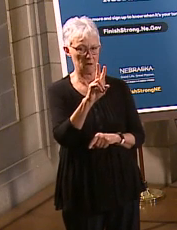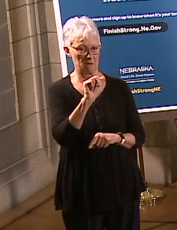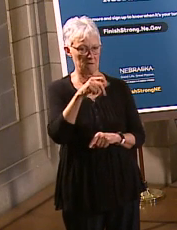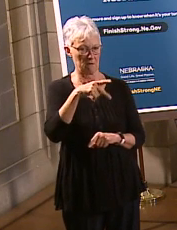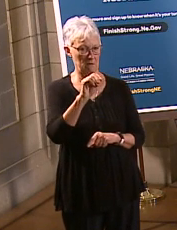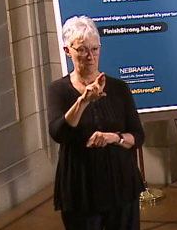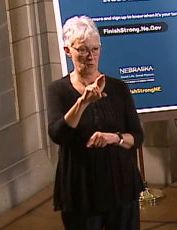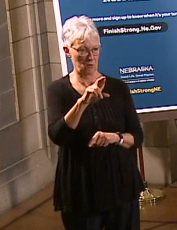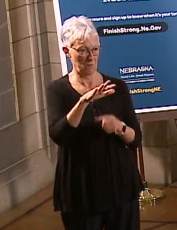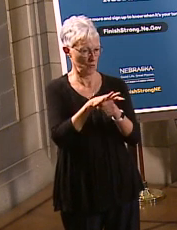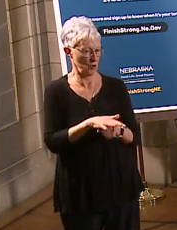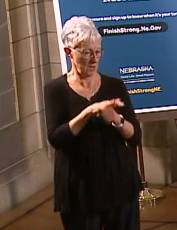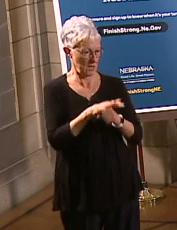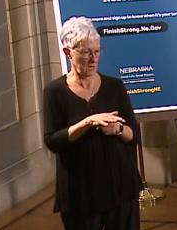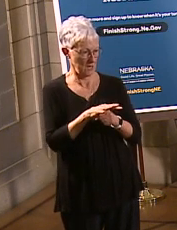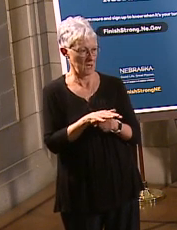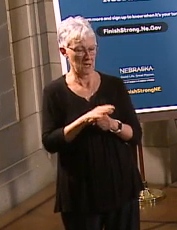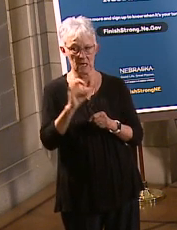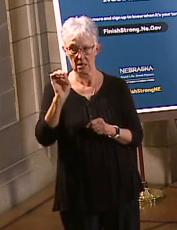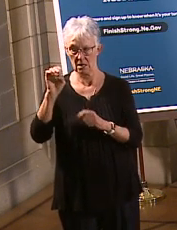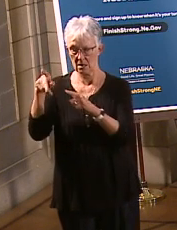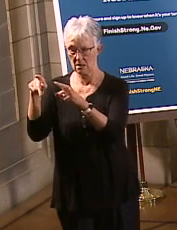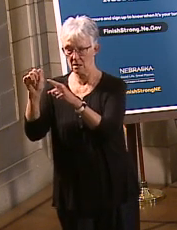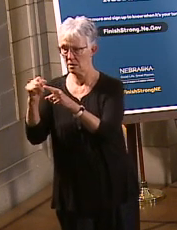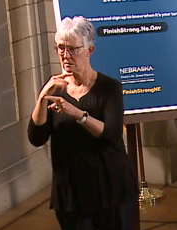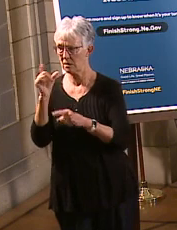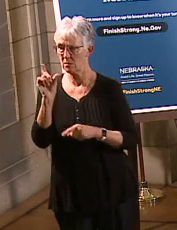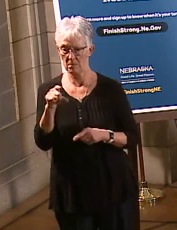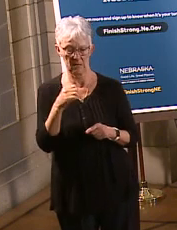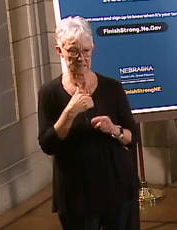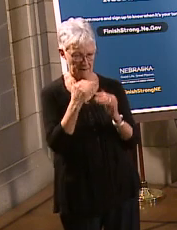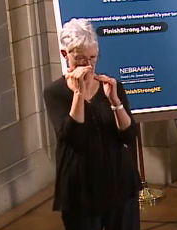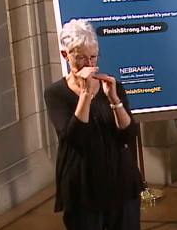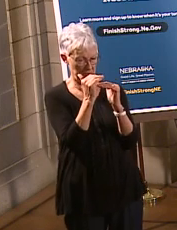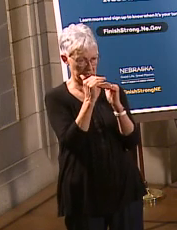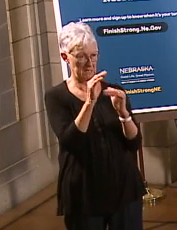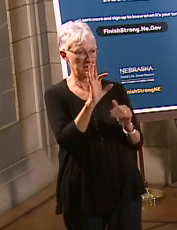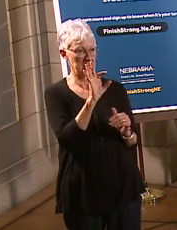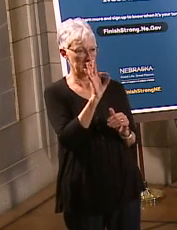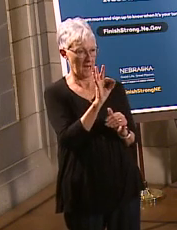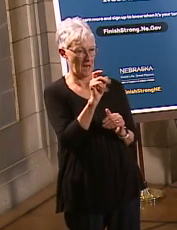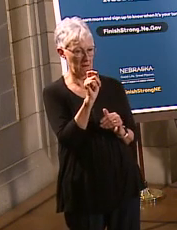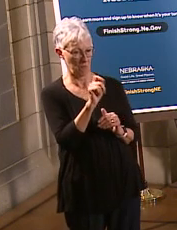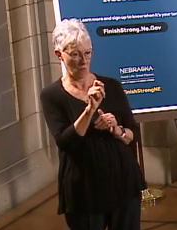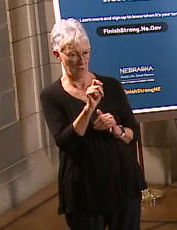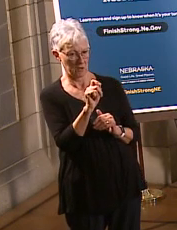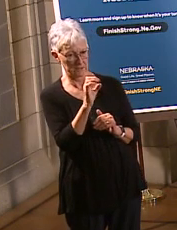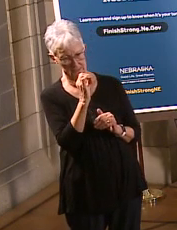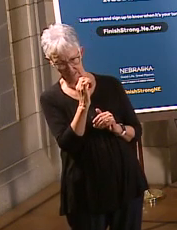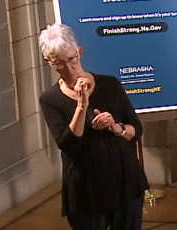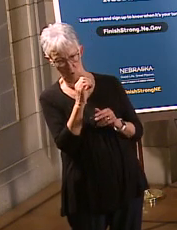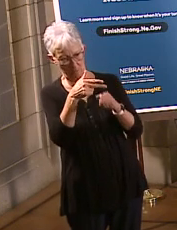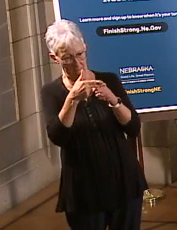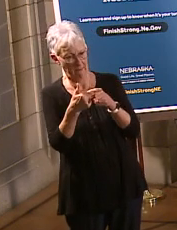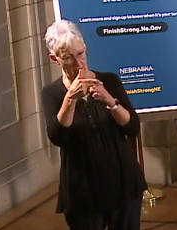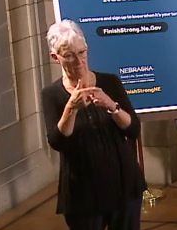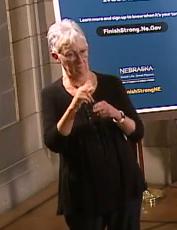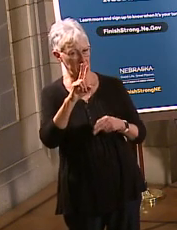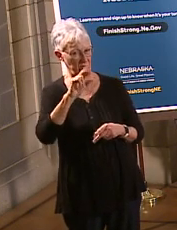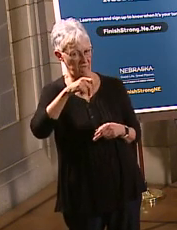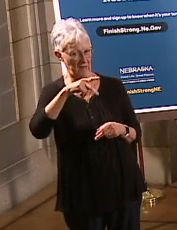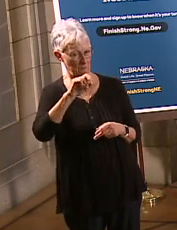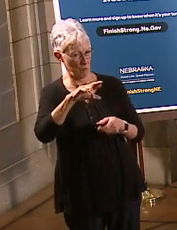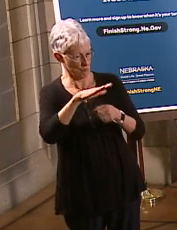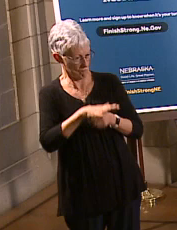to have a minimum of 9.0 pounds of read vapor pressure. What that means is